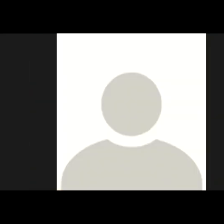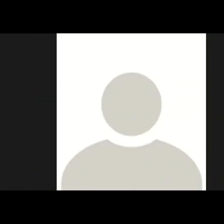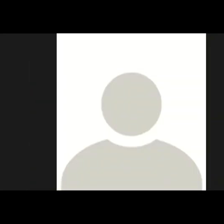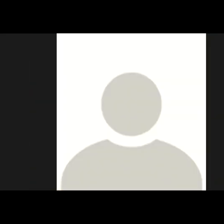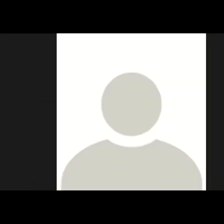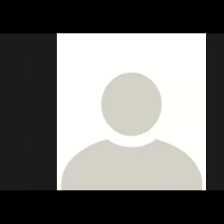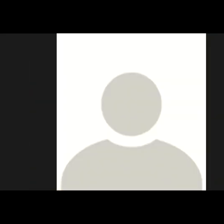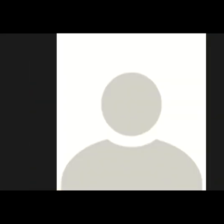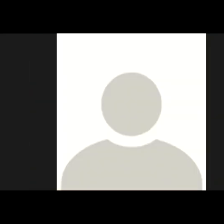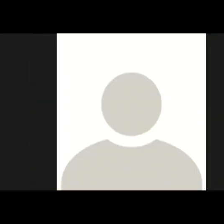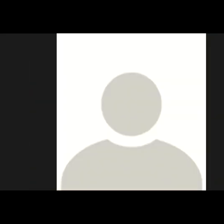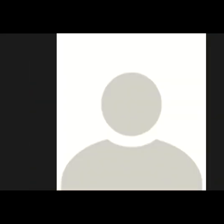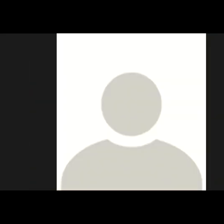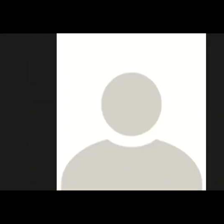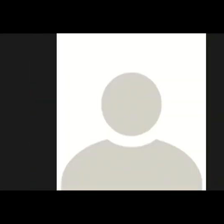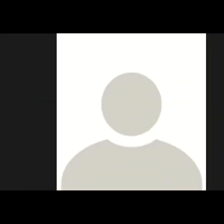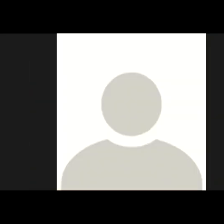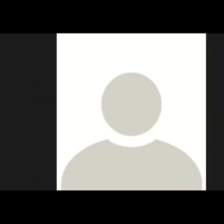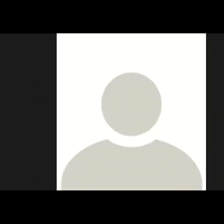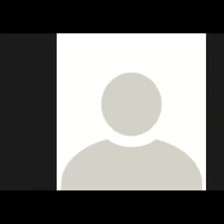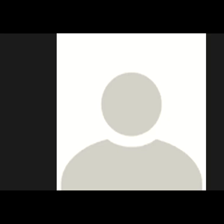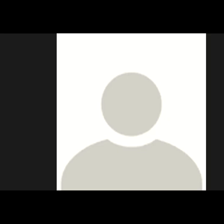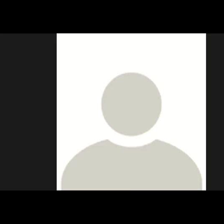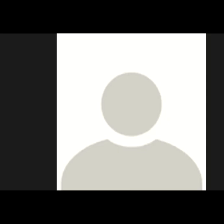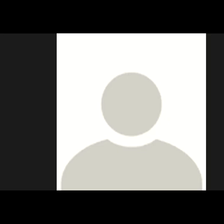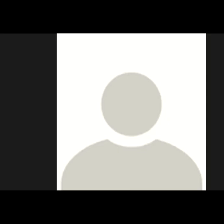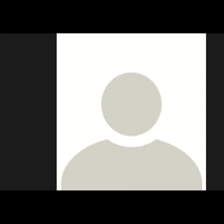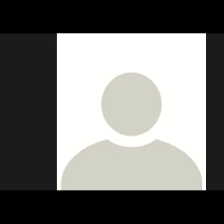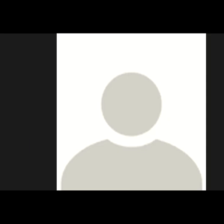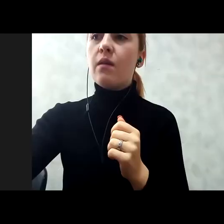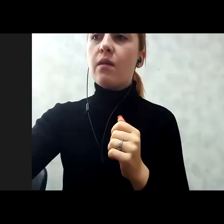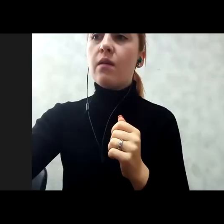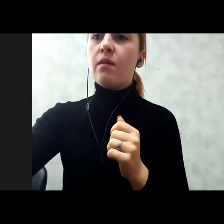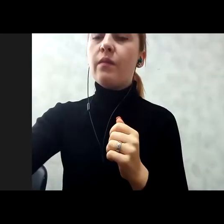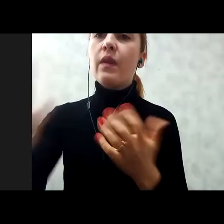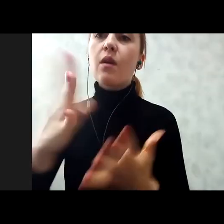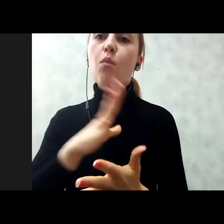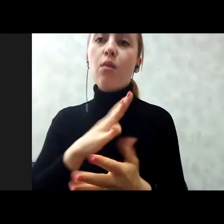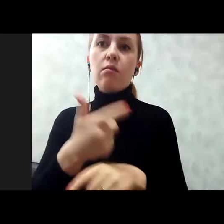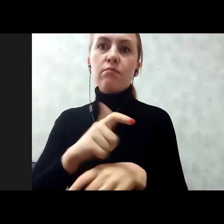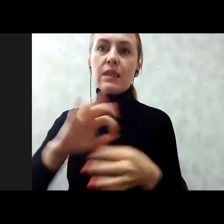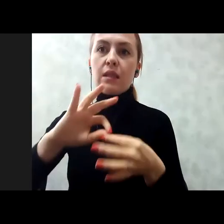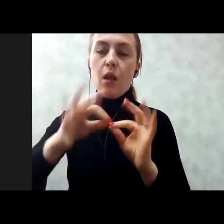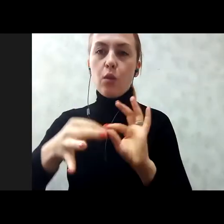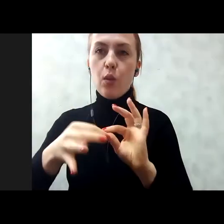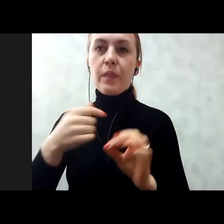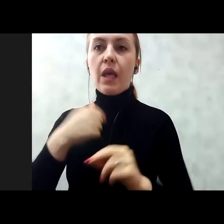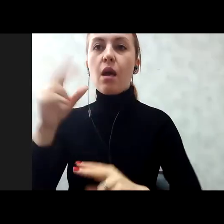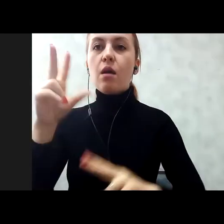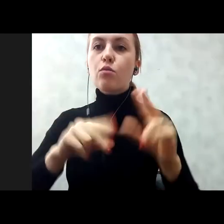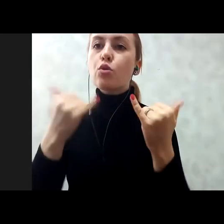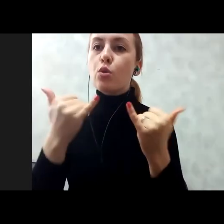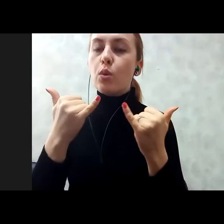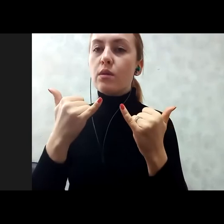them with dignity. And I would like to thank the Central Election Commission, whose work